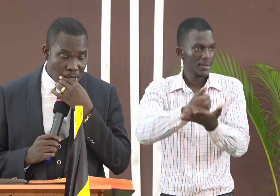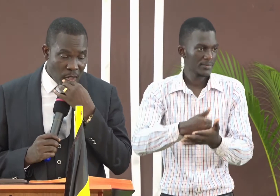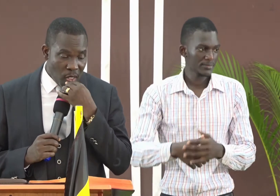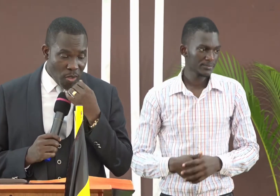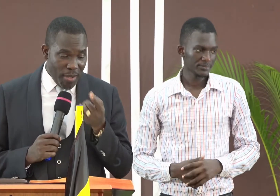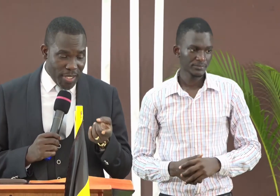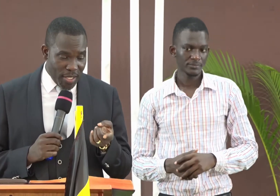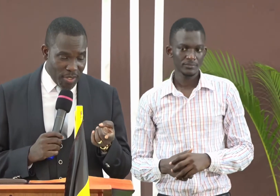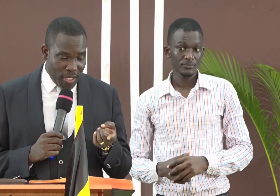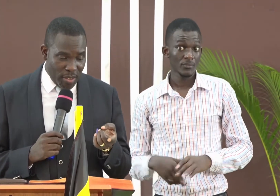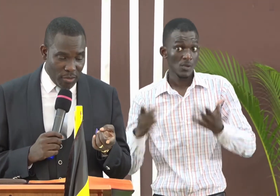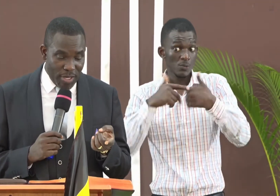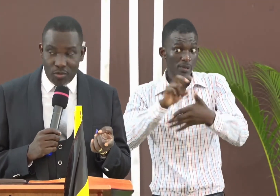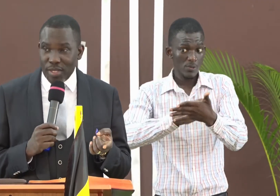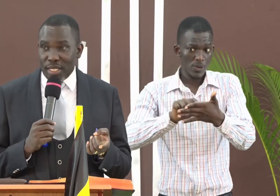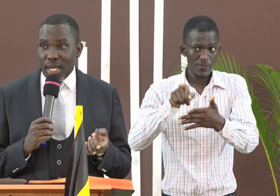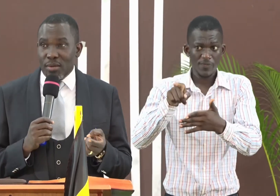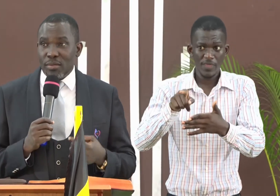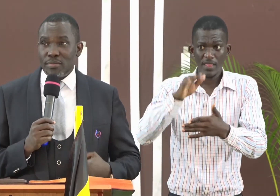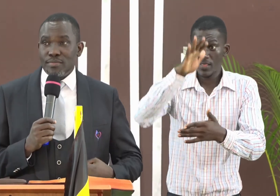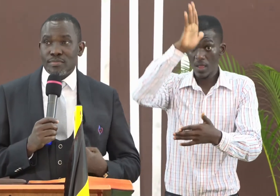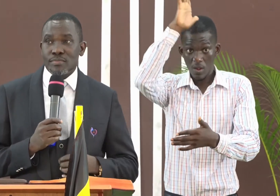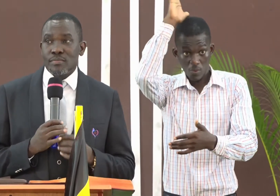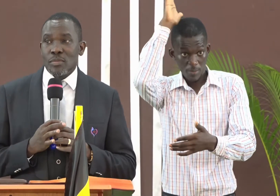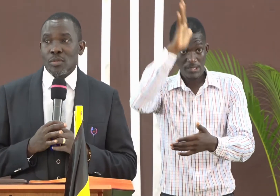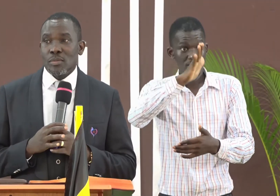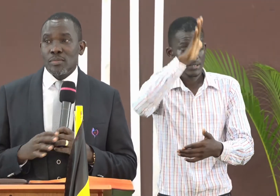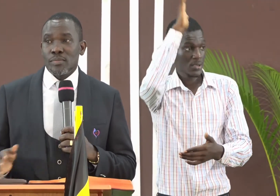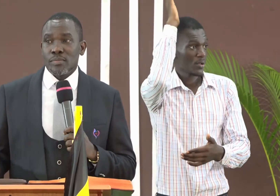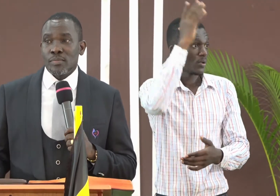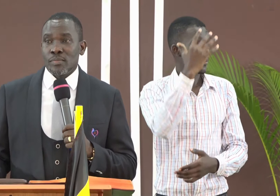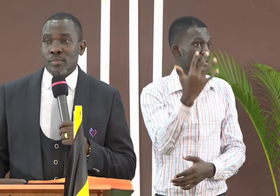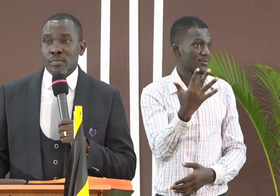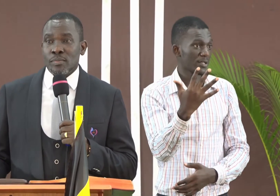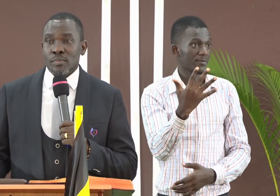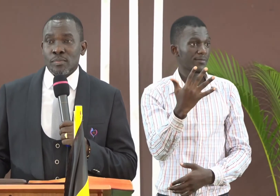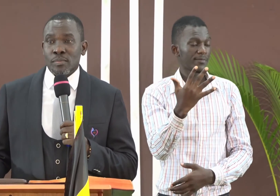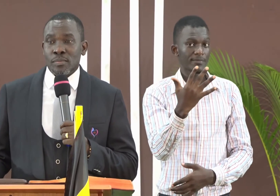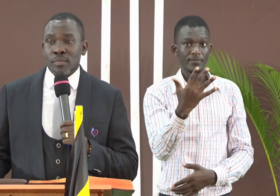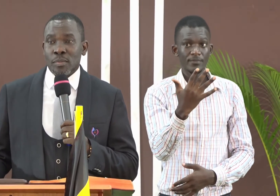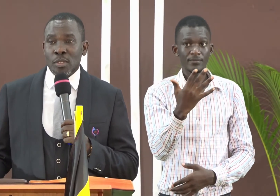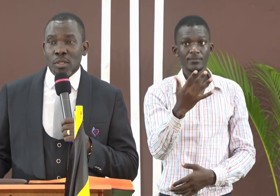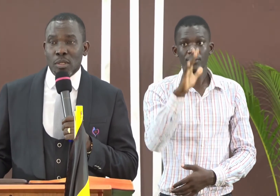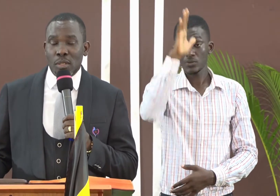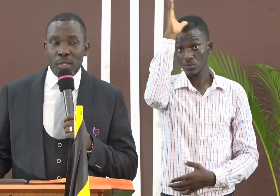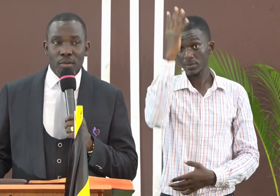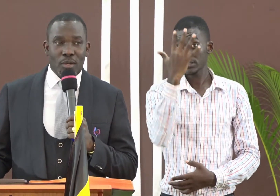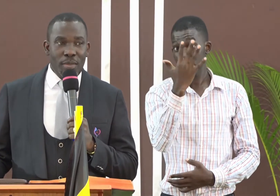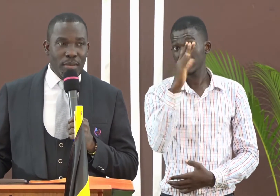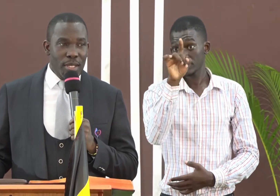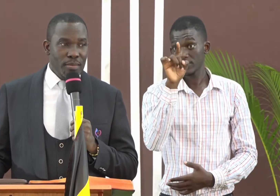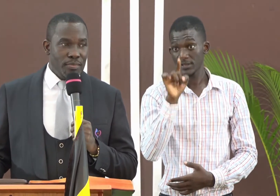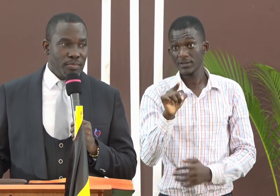Amen. Twalabye kyanduke kiri mu Baruumi 5. We saw a scripture in Romans 5.